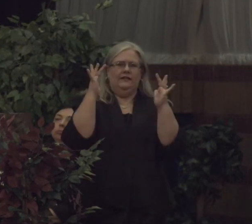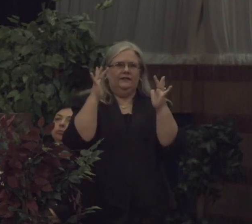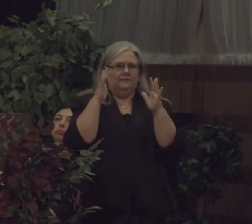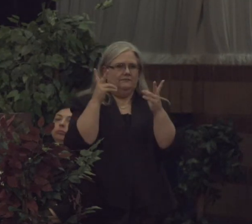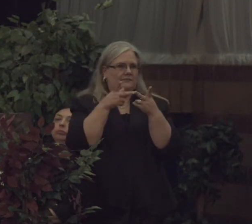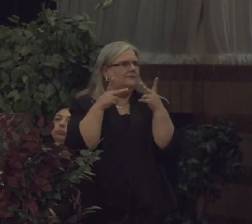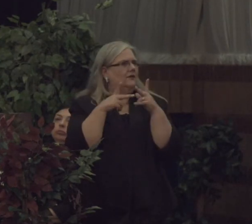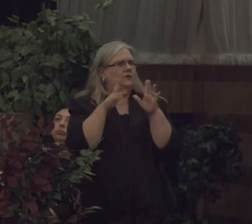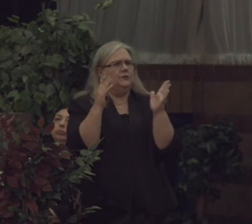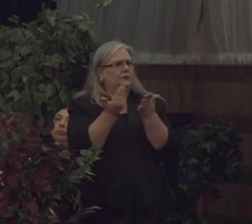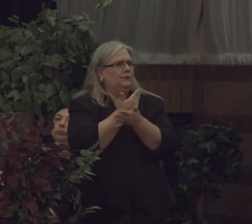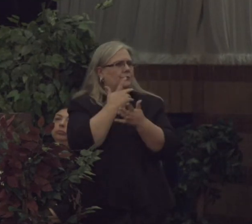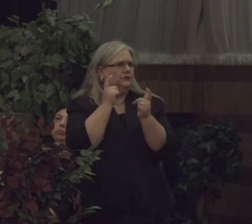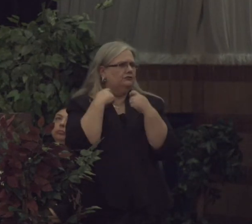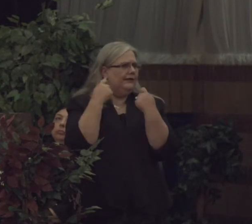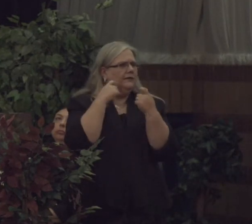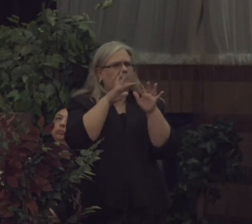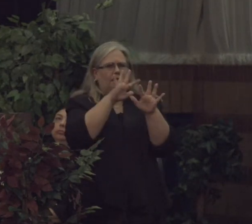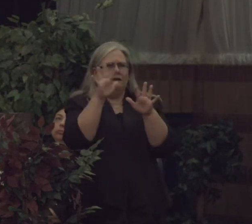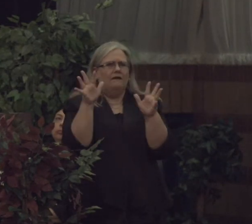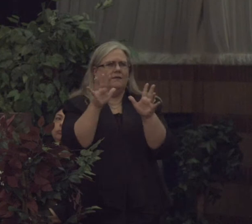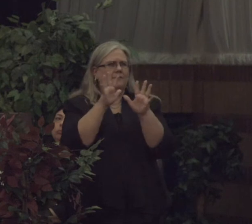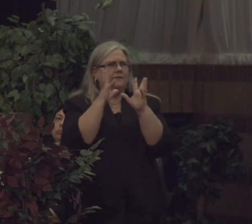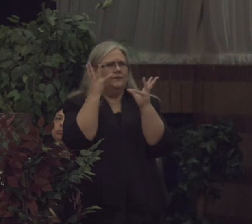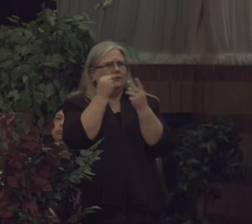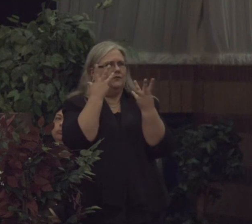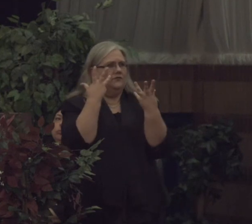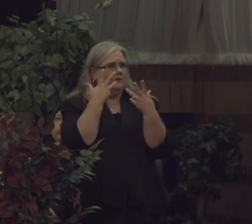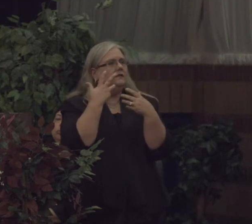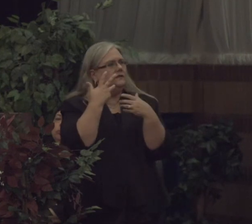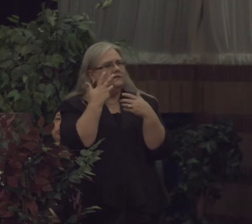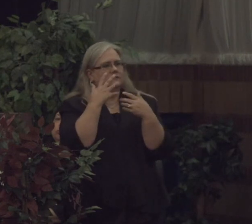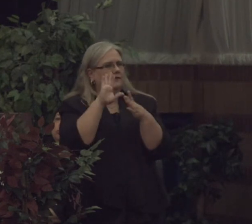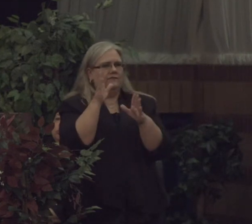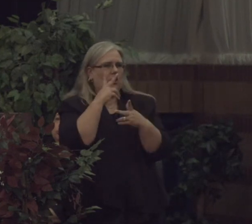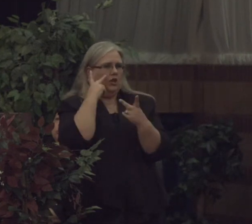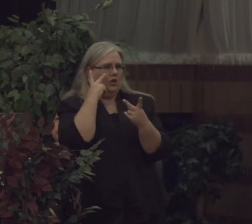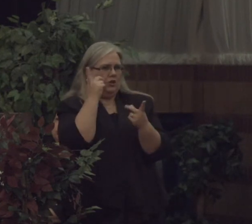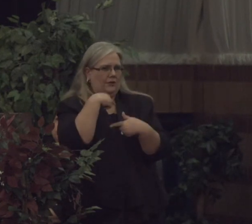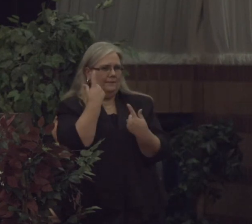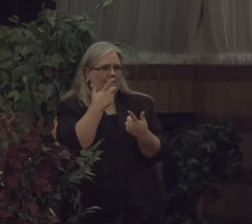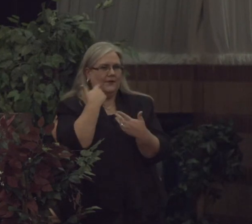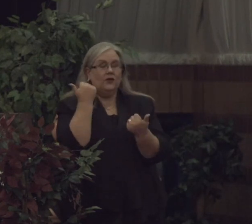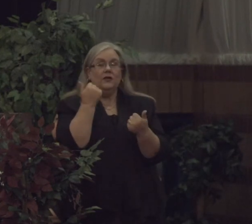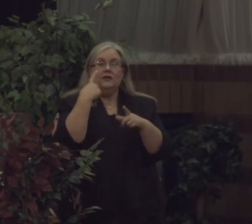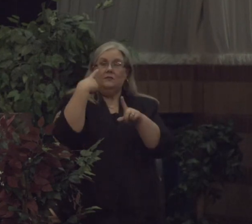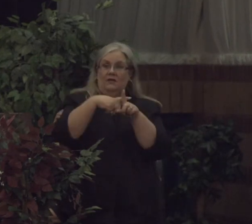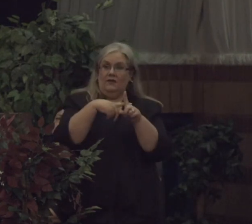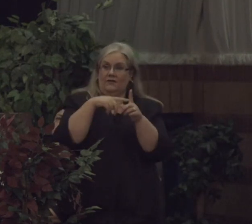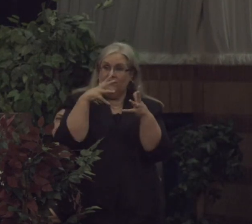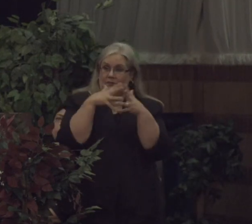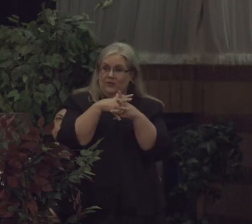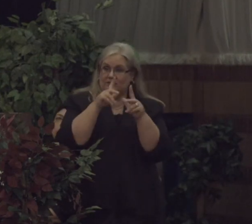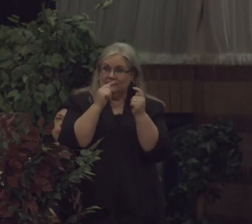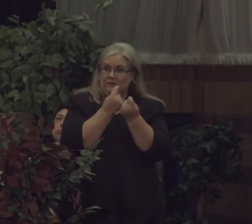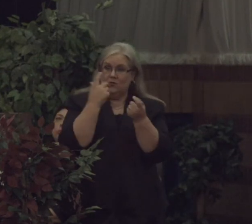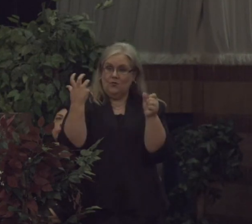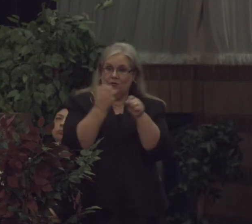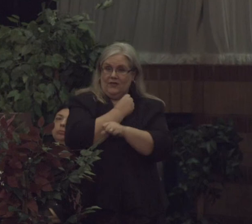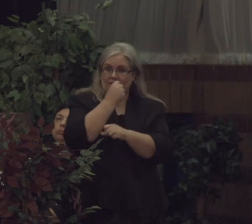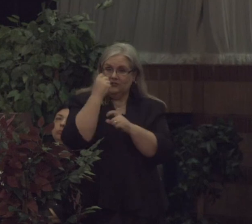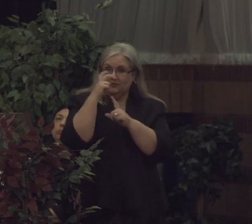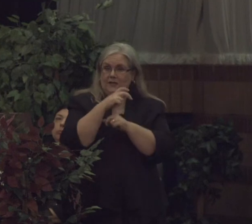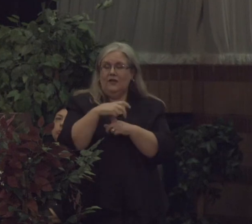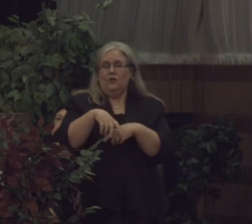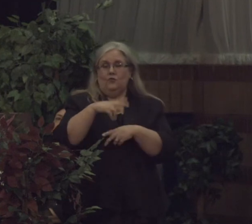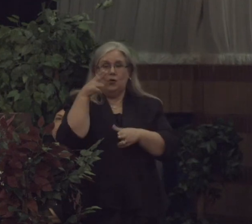better. Then, looking to us as a student body, our football team won the state championship, the robotics team won